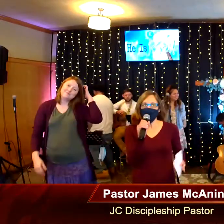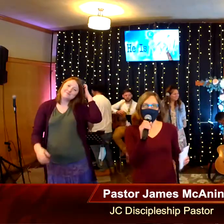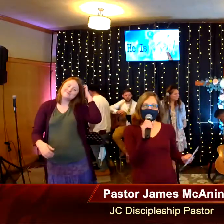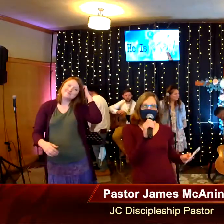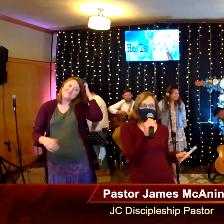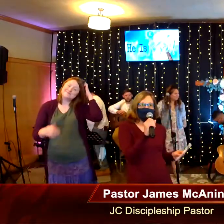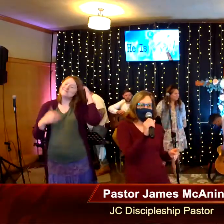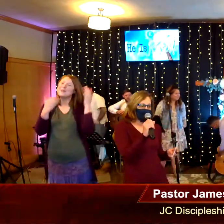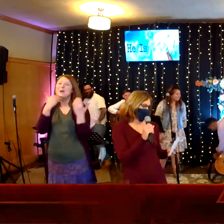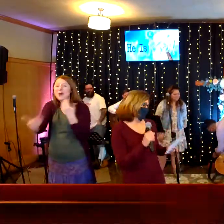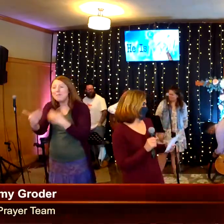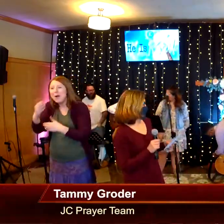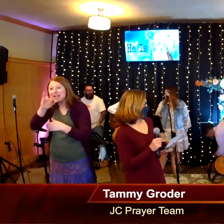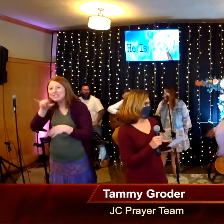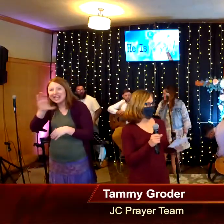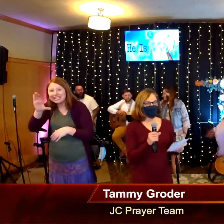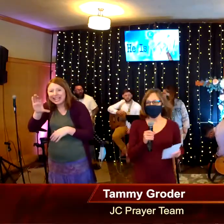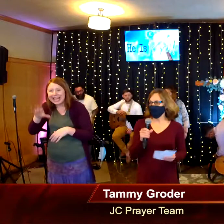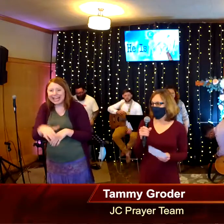Good morning, Just Church.